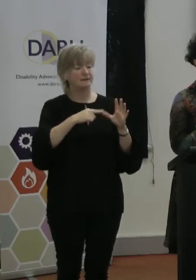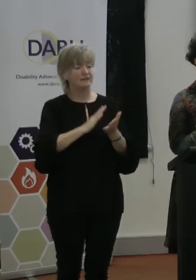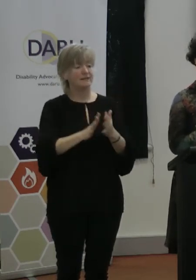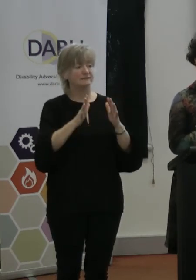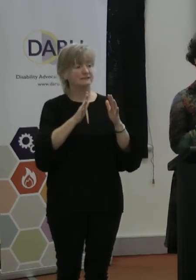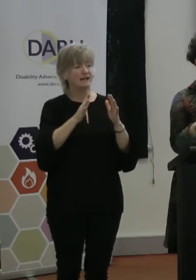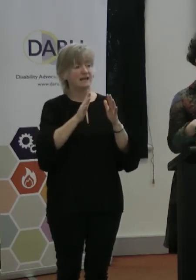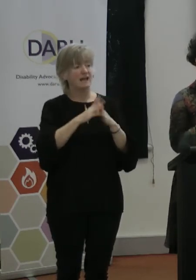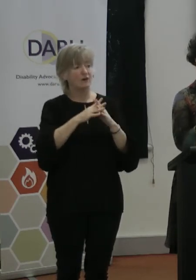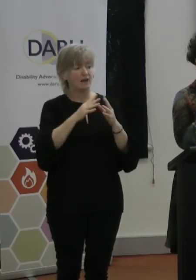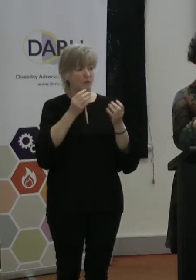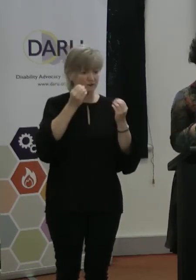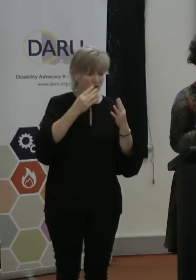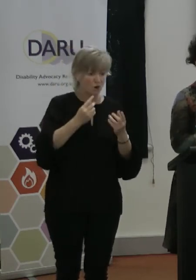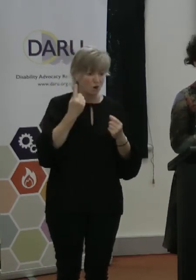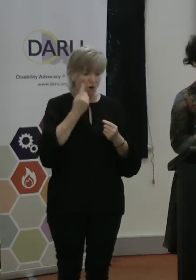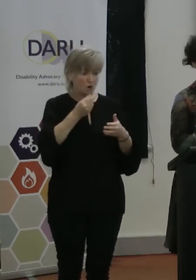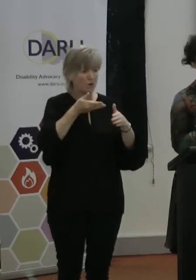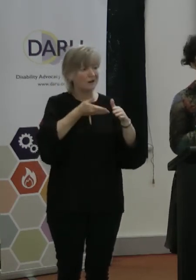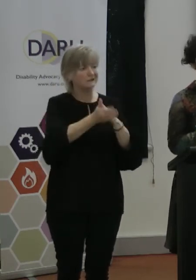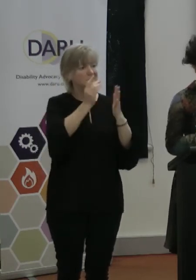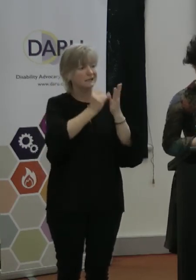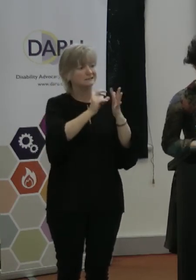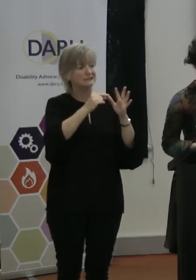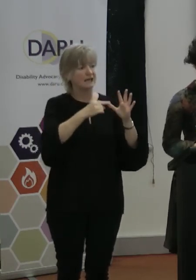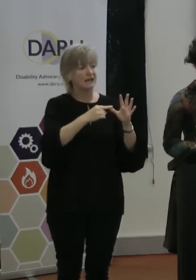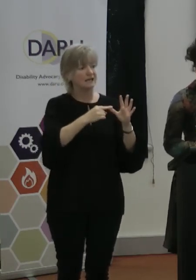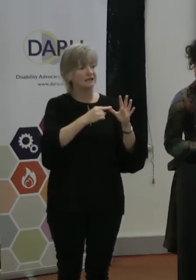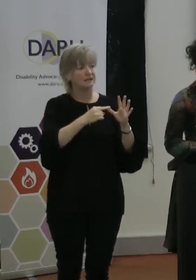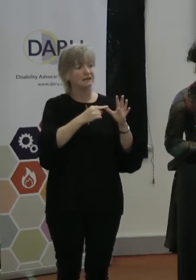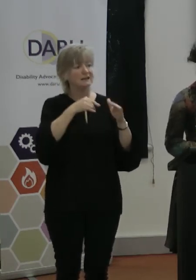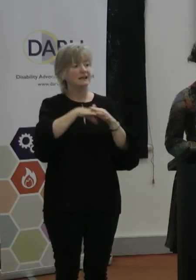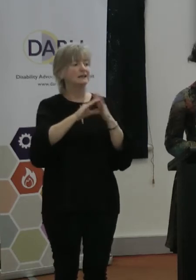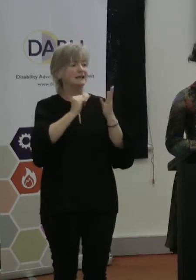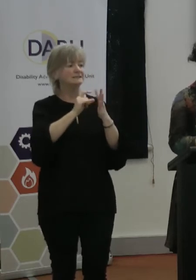made aware of who is living under an SDA residency agreement in an SDA dwelling.